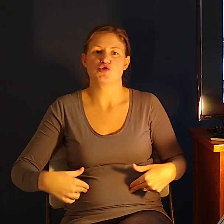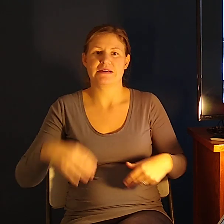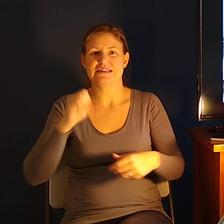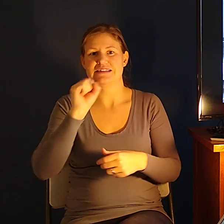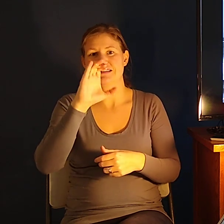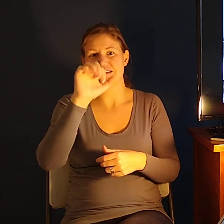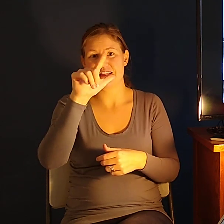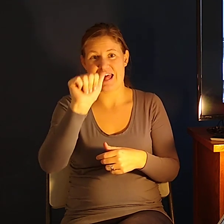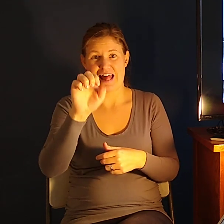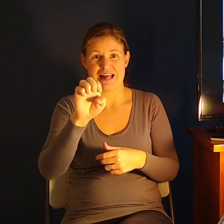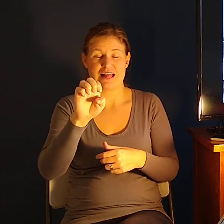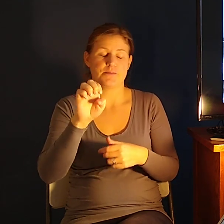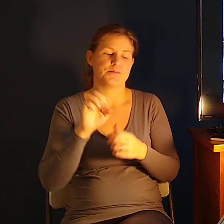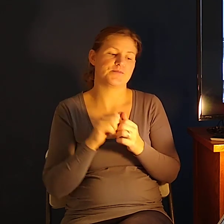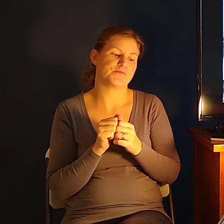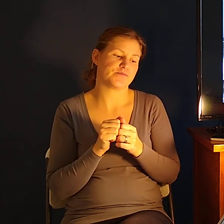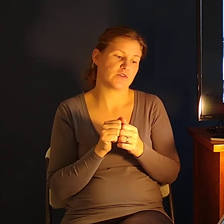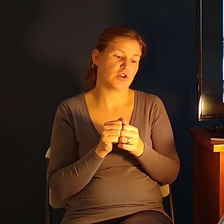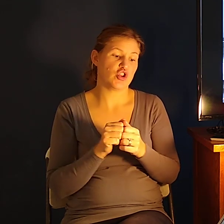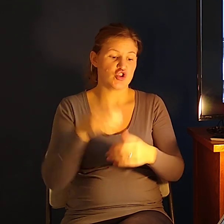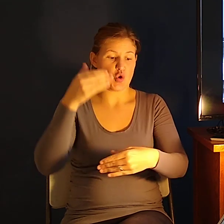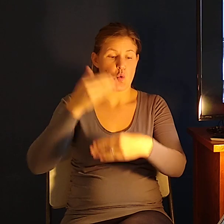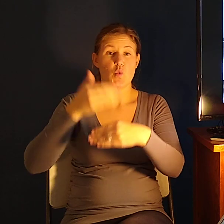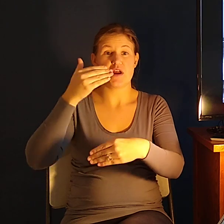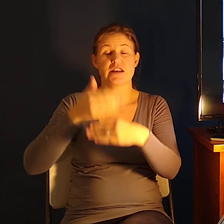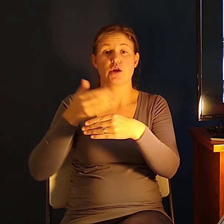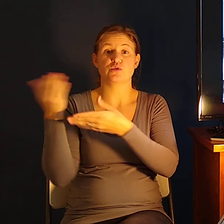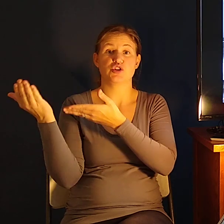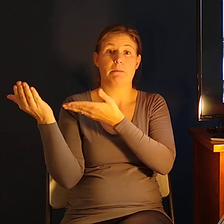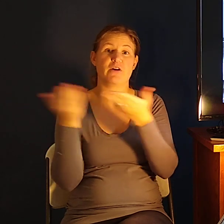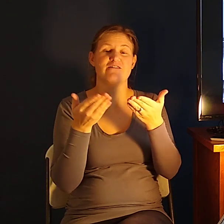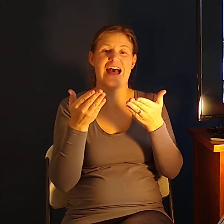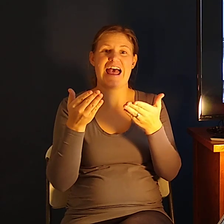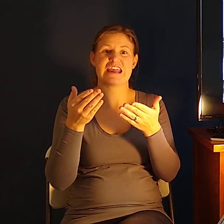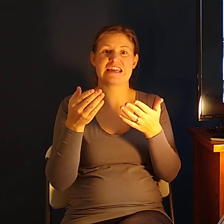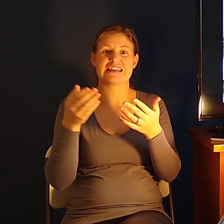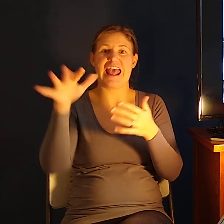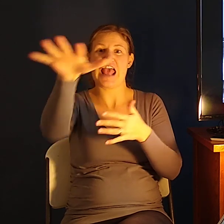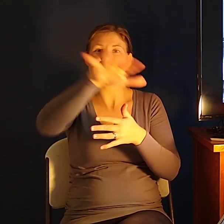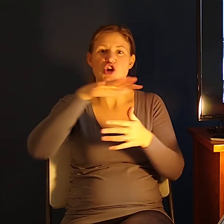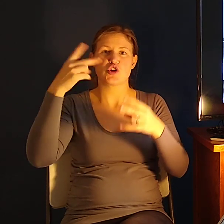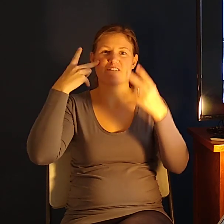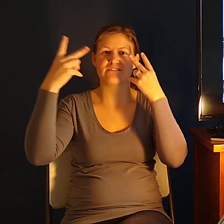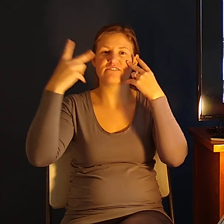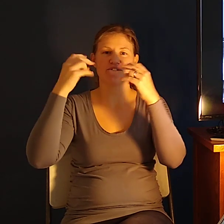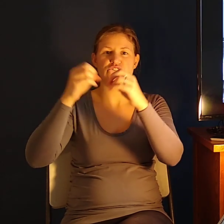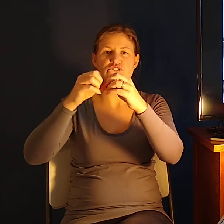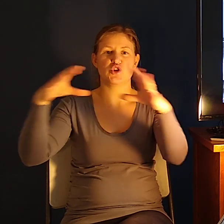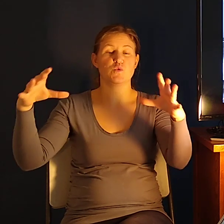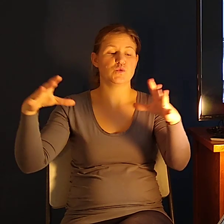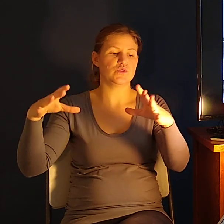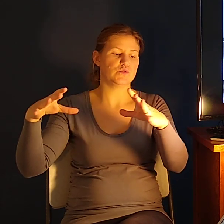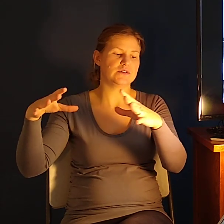You'll also notice that windows provide aerial views, and the sweeping curves